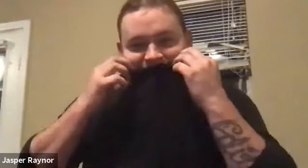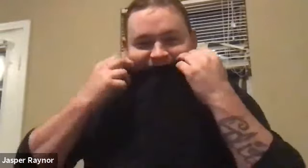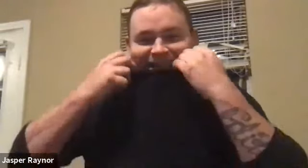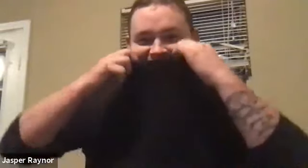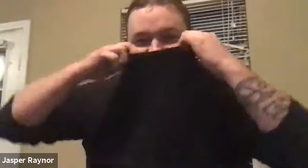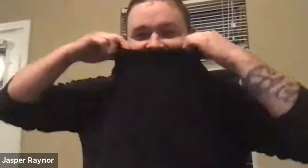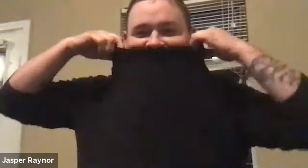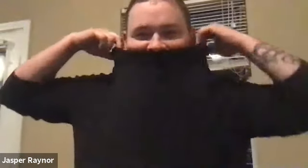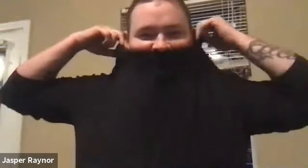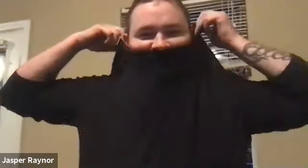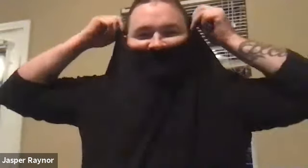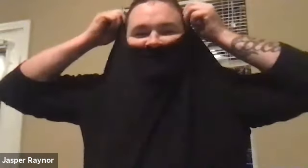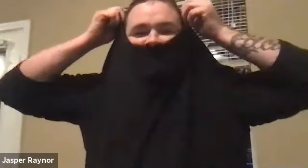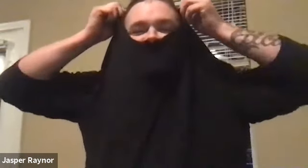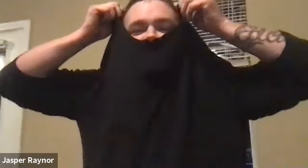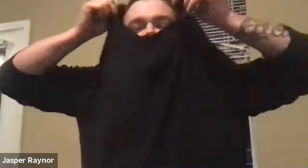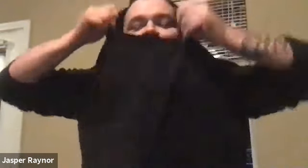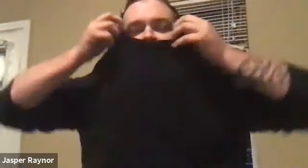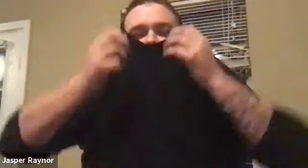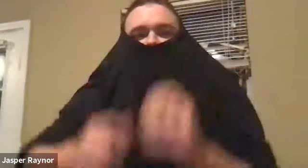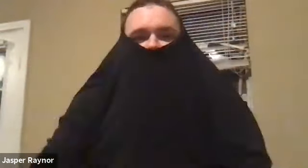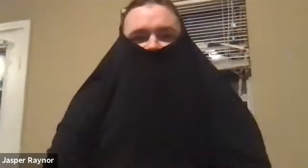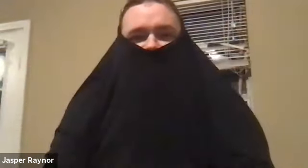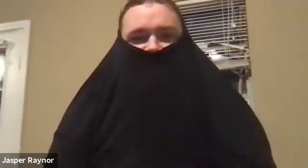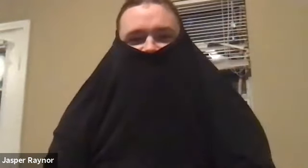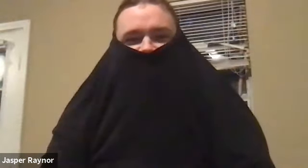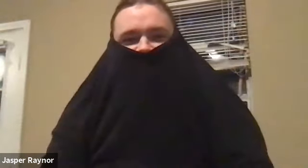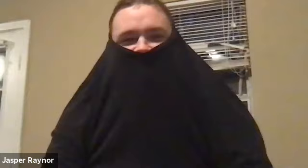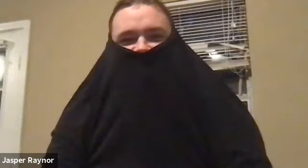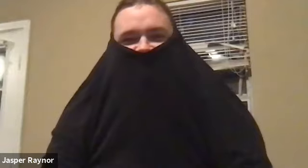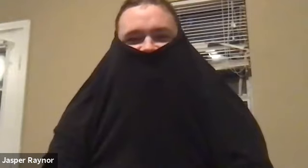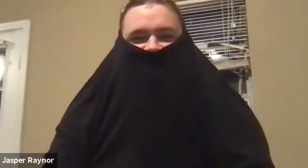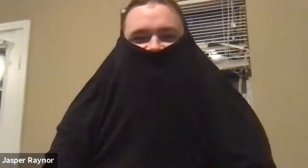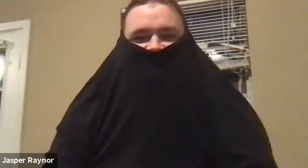It's okay. I trying to give can't read y'all lips. I can't read lips, so we're all good.